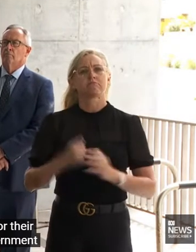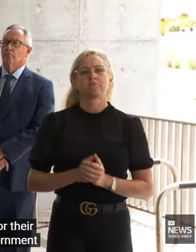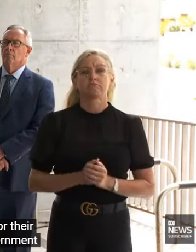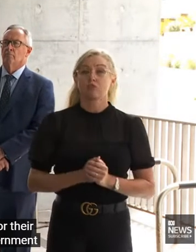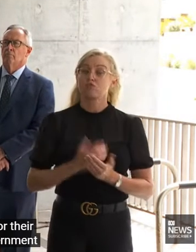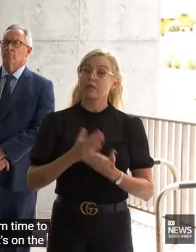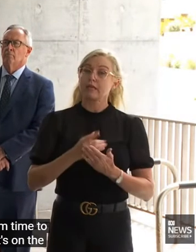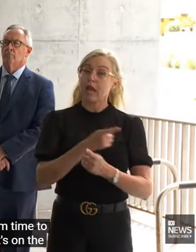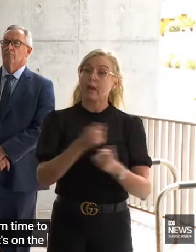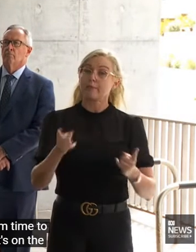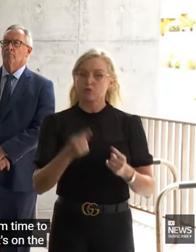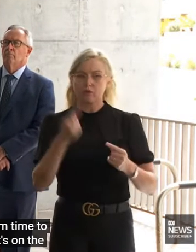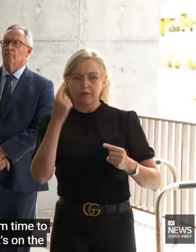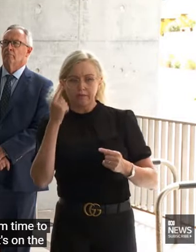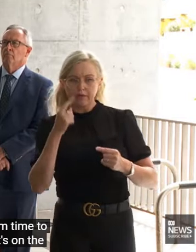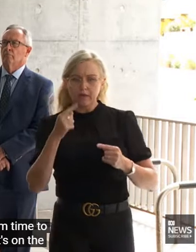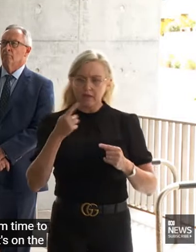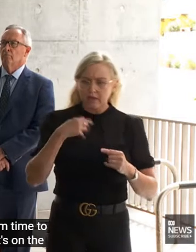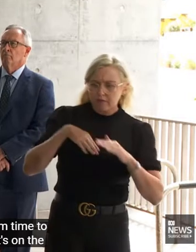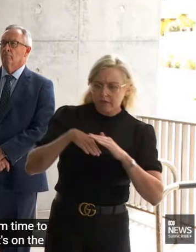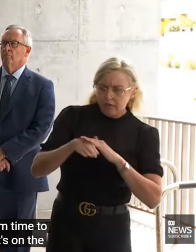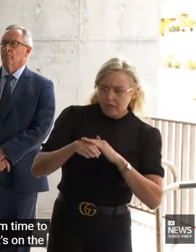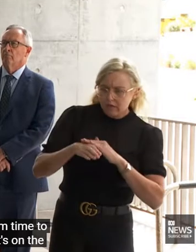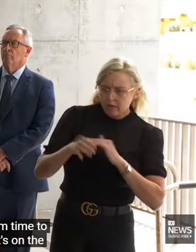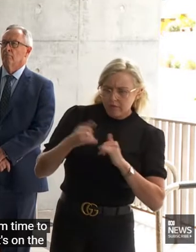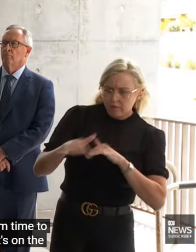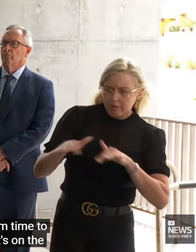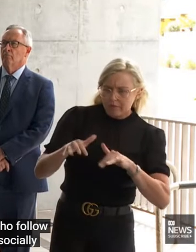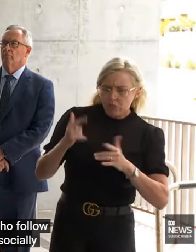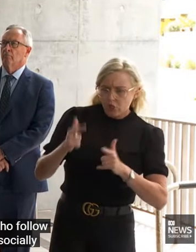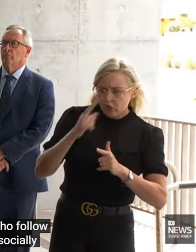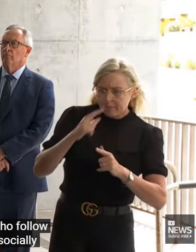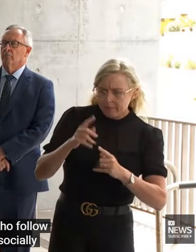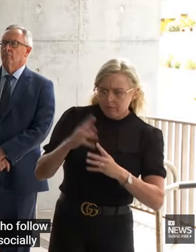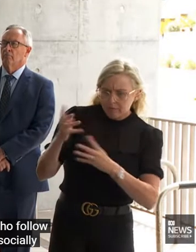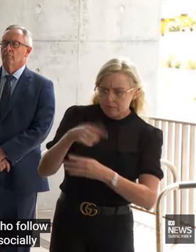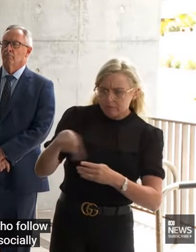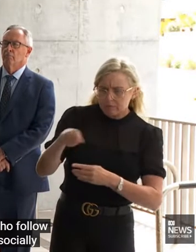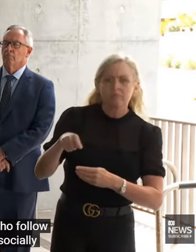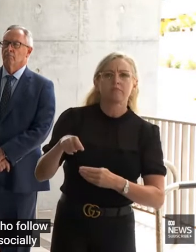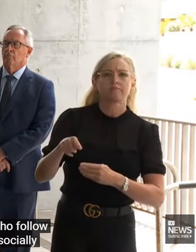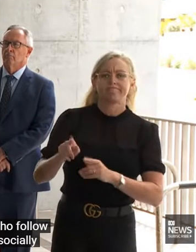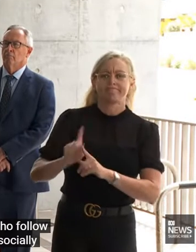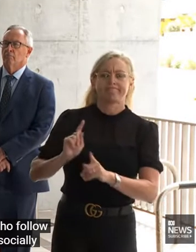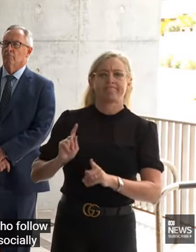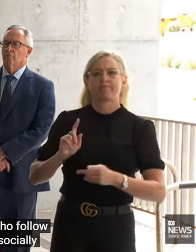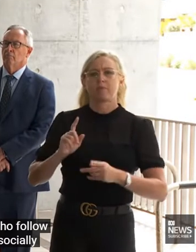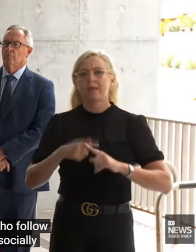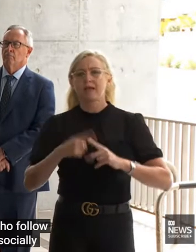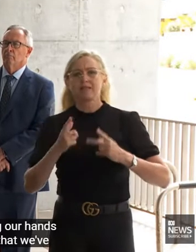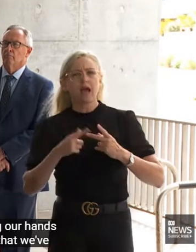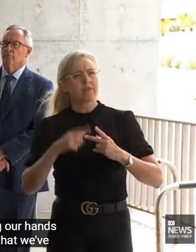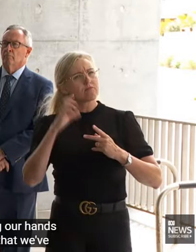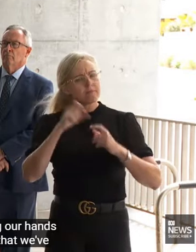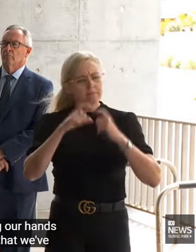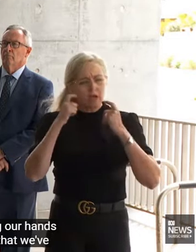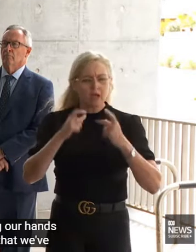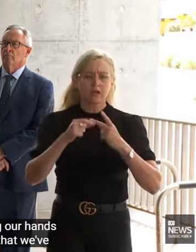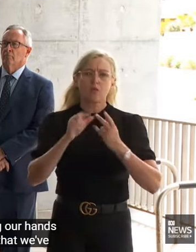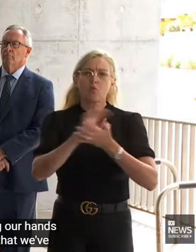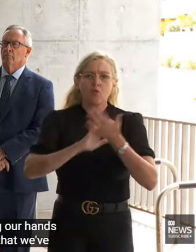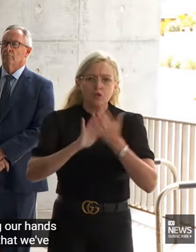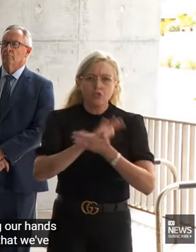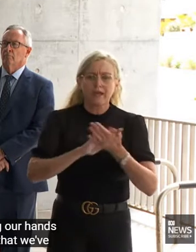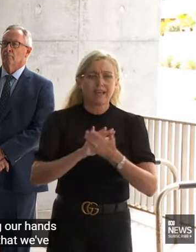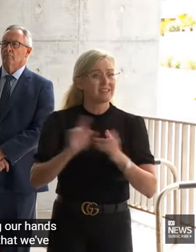state who follow those settings, are socially distancing, are washing their hands, just the basic things that we've been talking about over